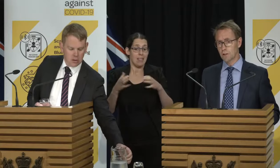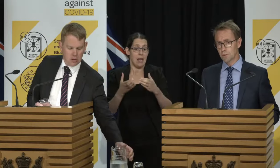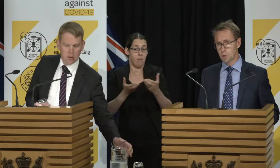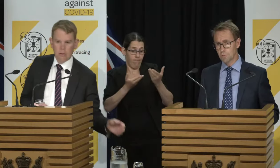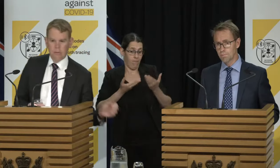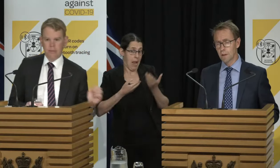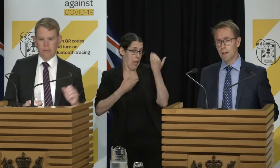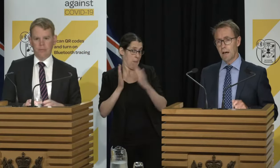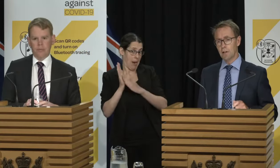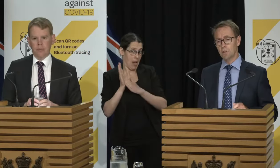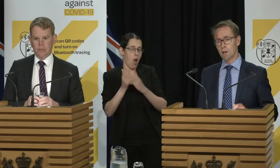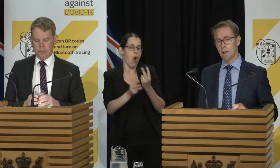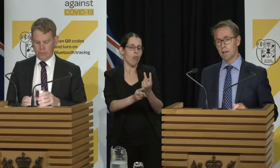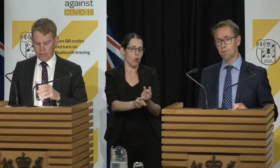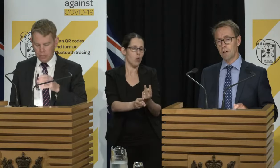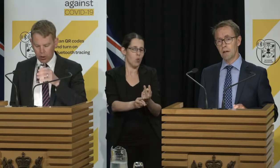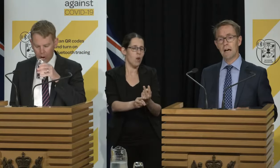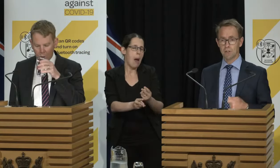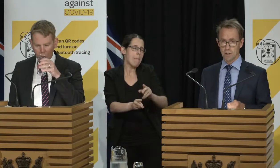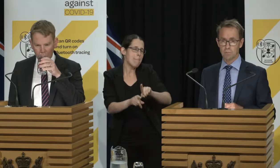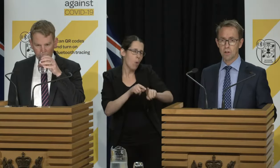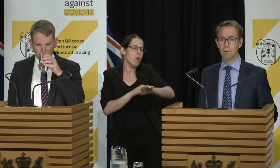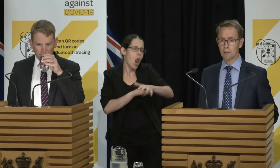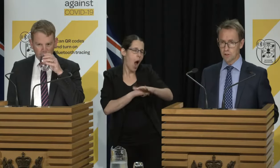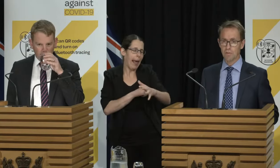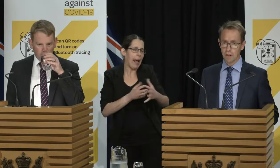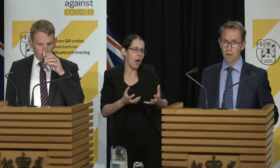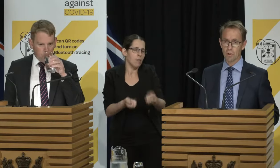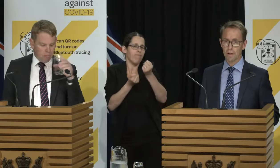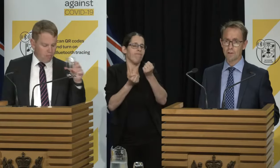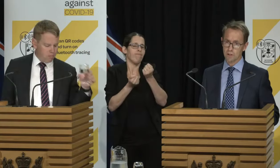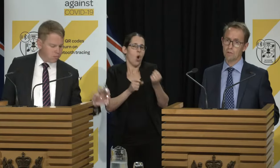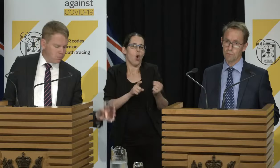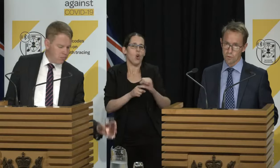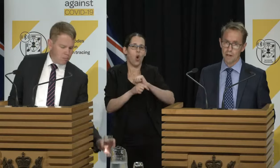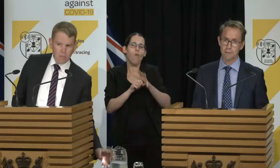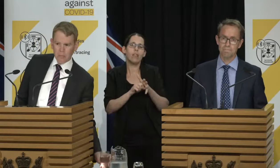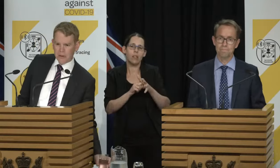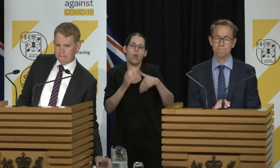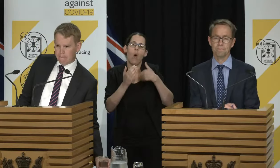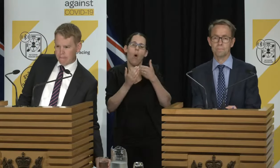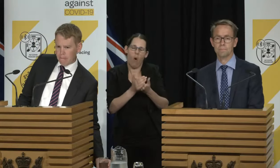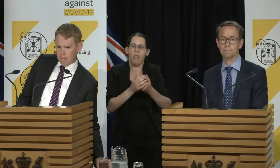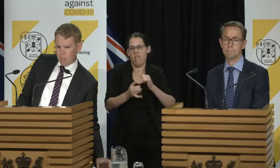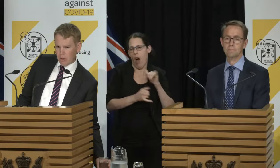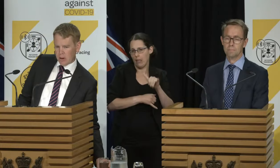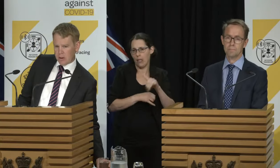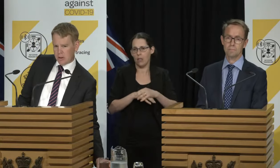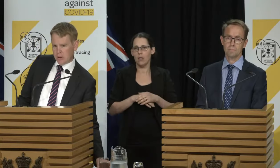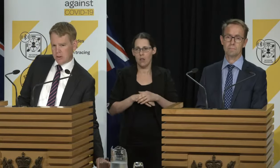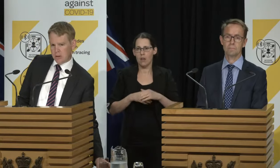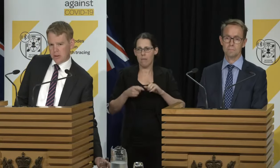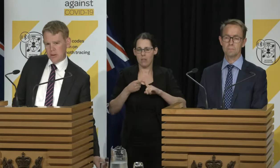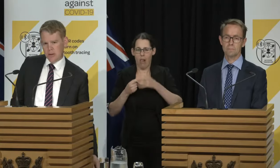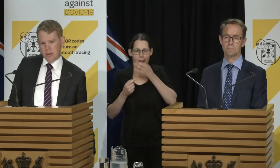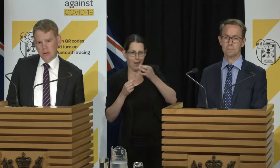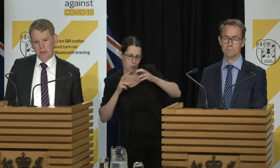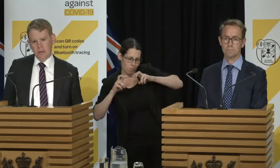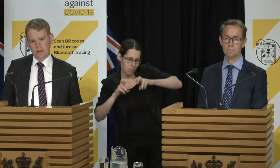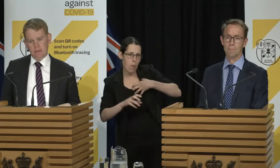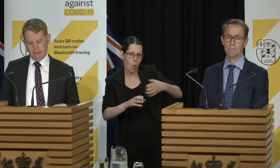in-flight transmission. And I have asked the team to go back and just have another look at that just to confirm that. The concerns that they're raising though, if people are